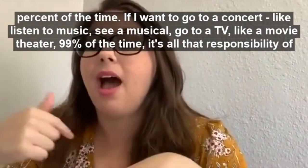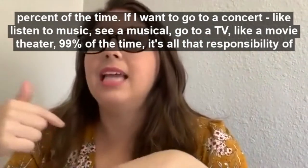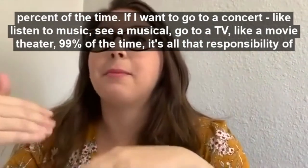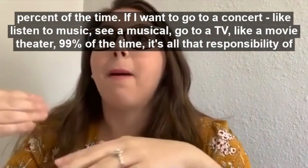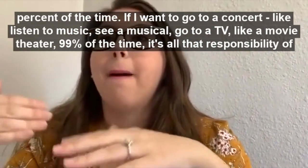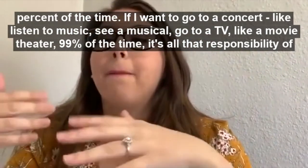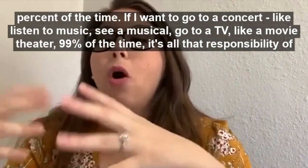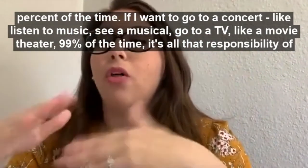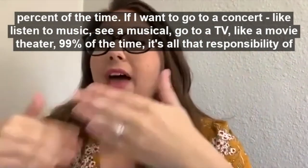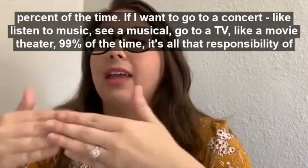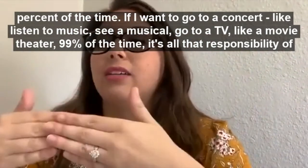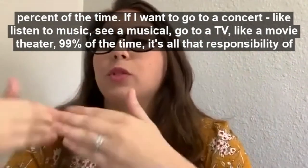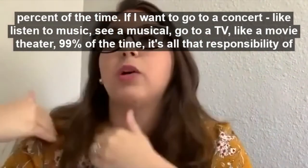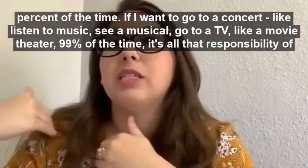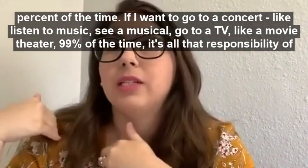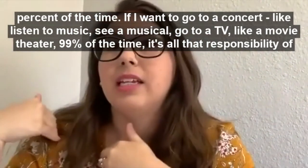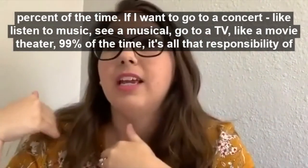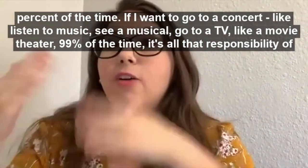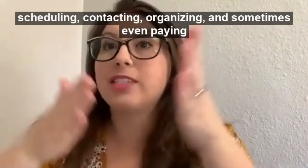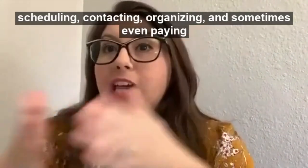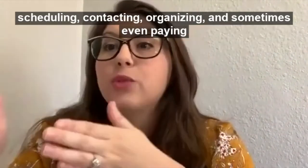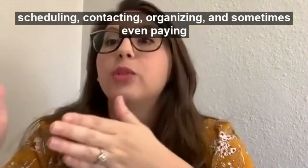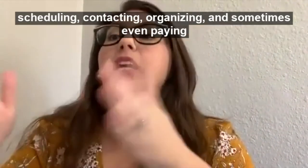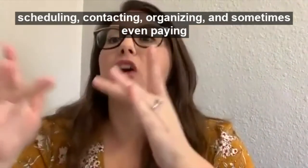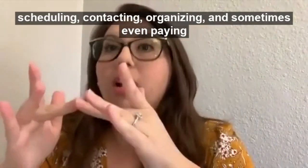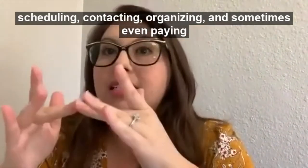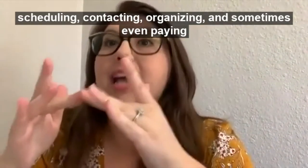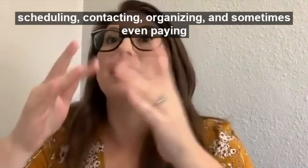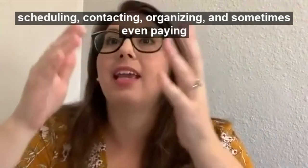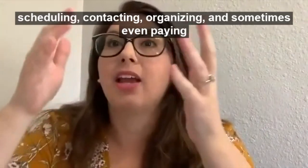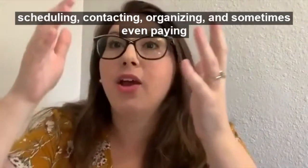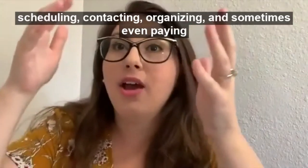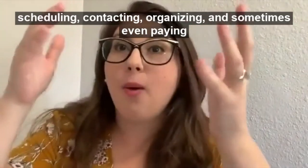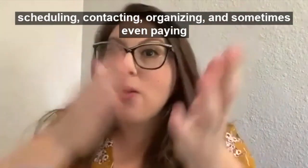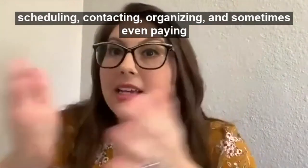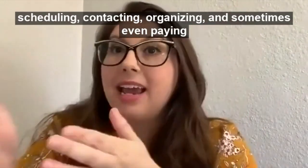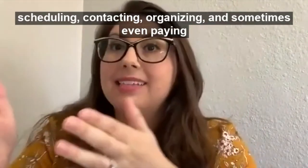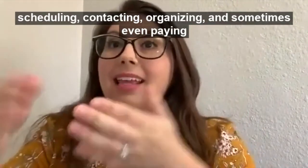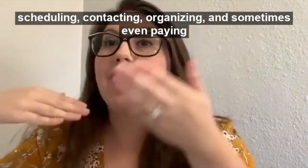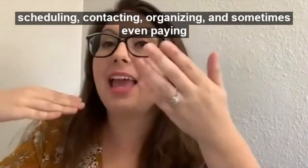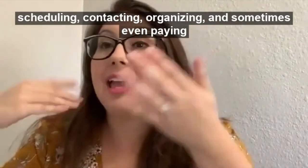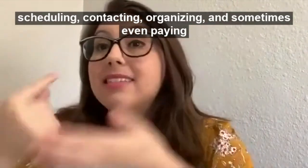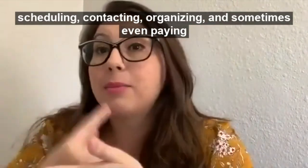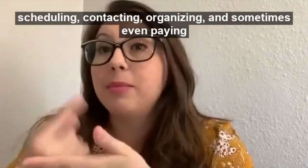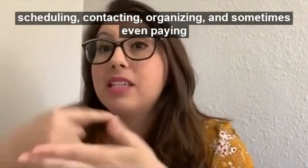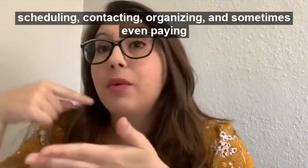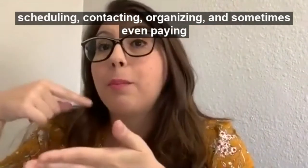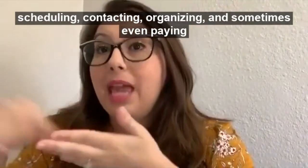it's all that responsibility of scheduling, contacting, organizing, and sometimes even